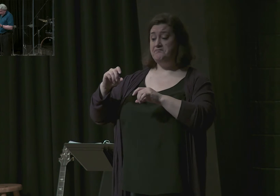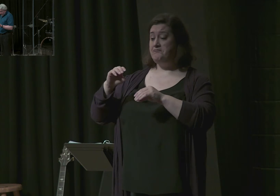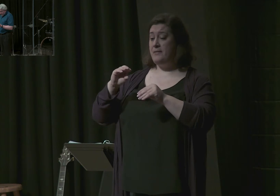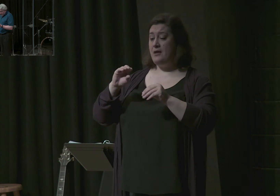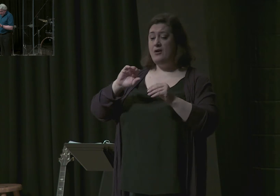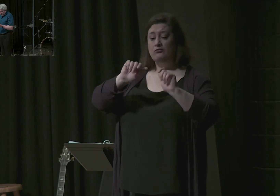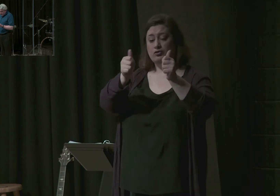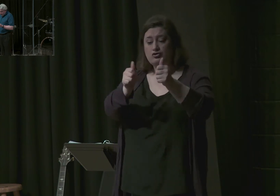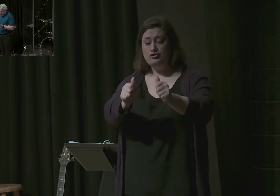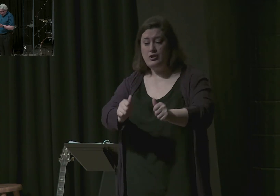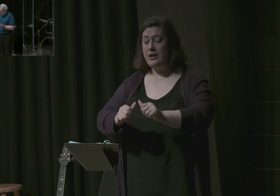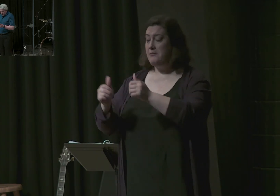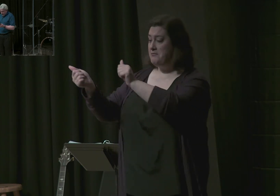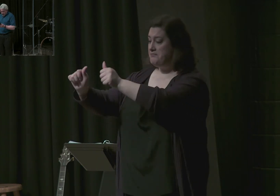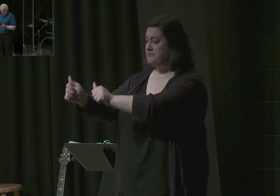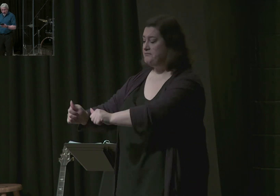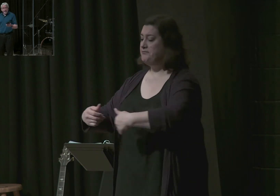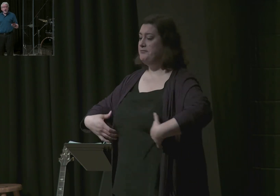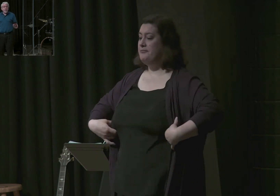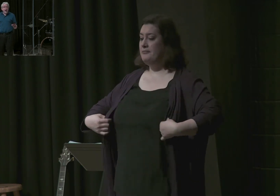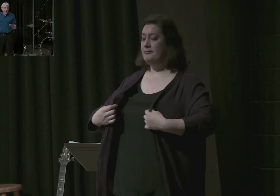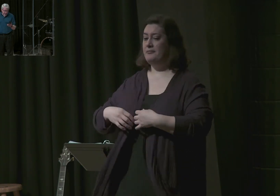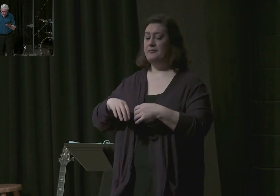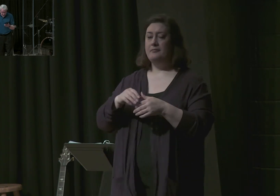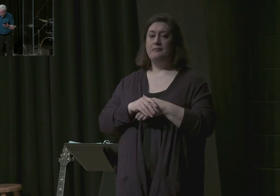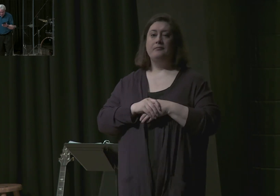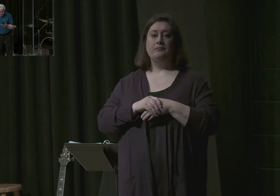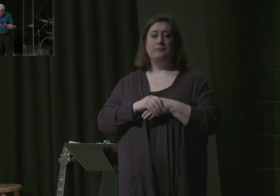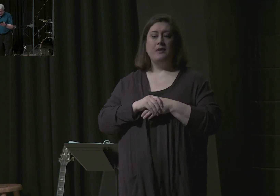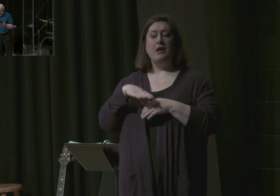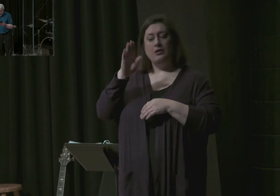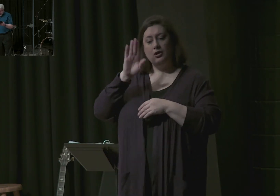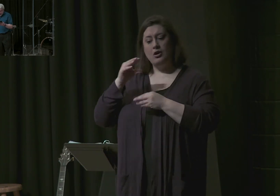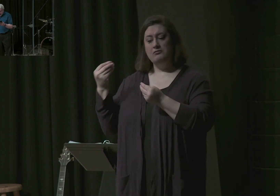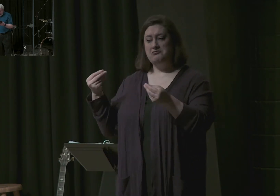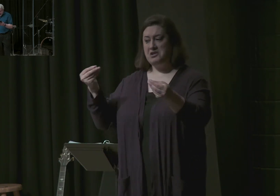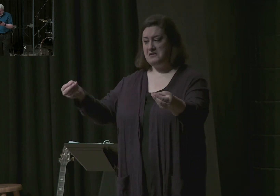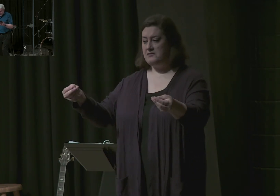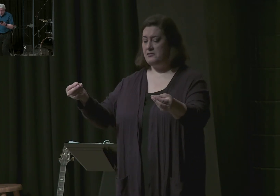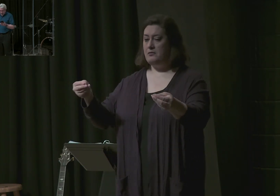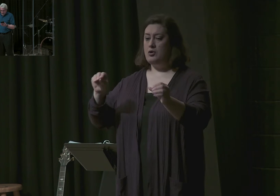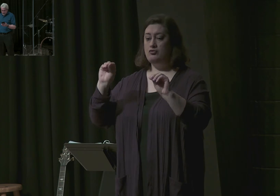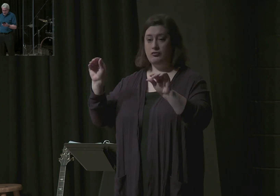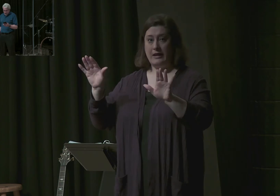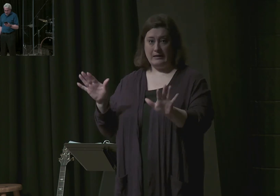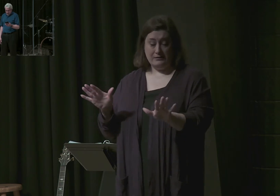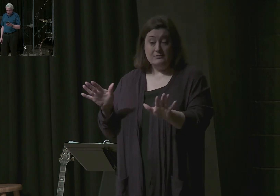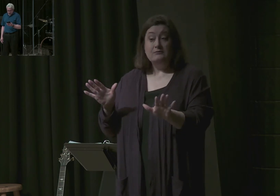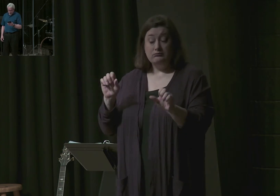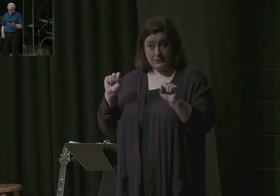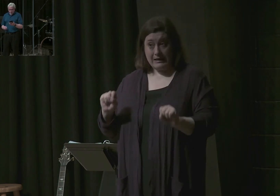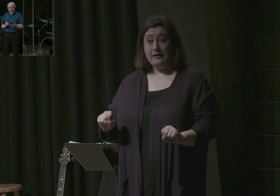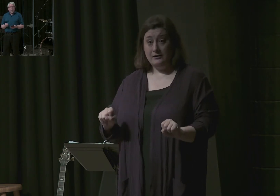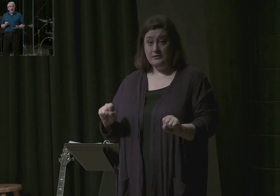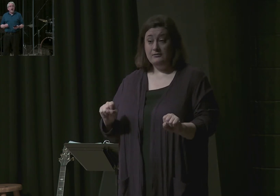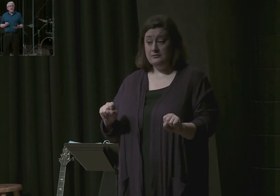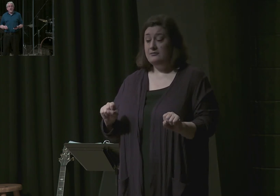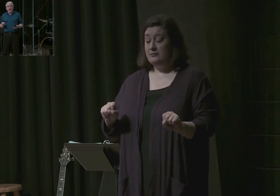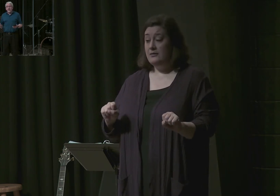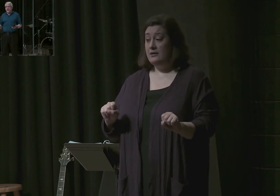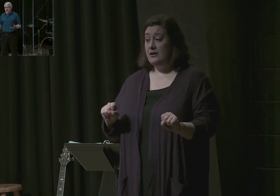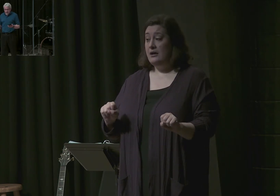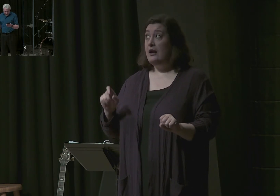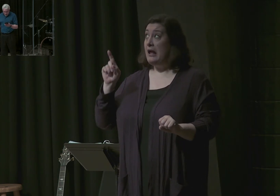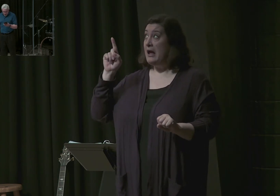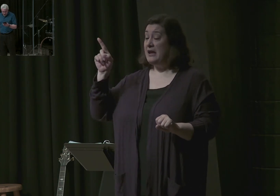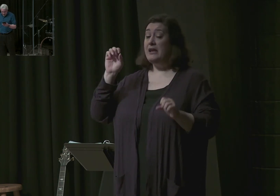molded by the past, combined with whatever depravities we have inherited and graces God has bestowed. But by God's